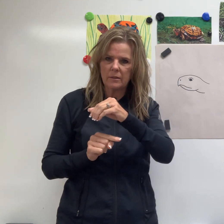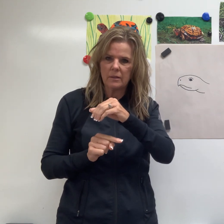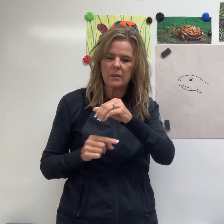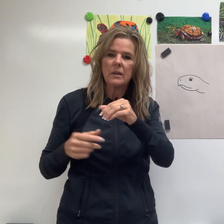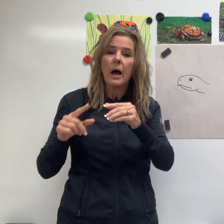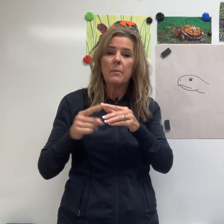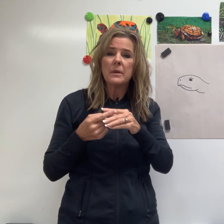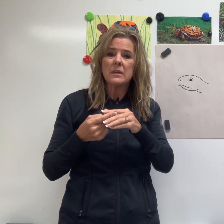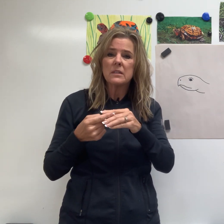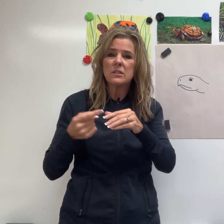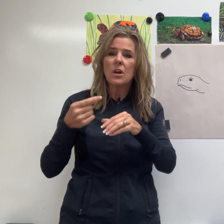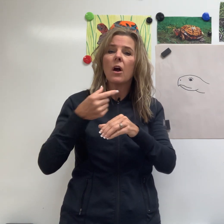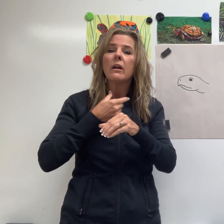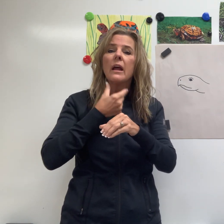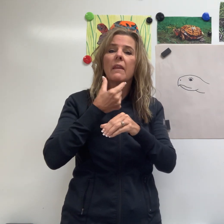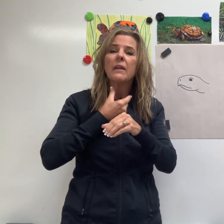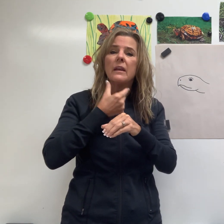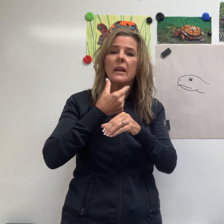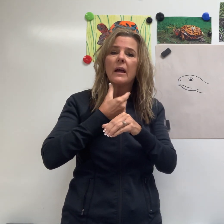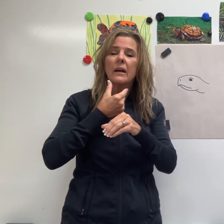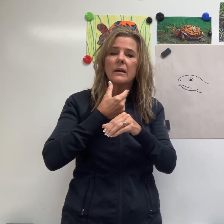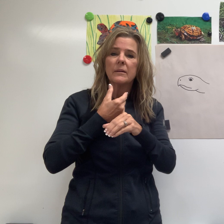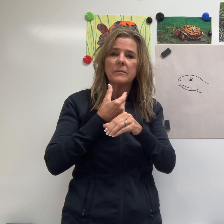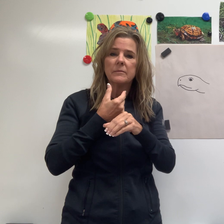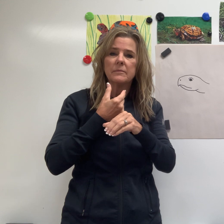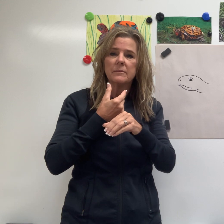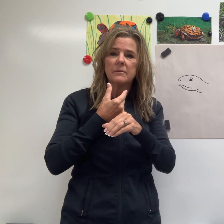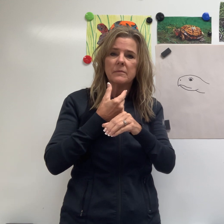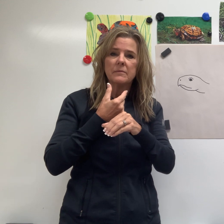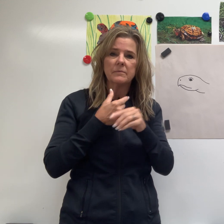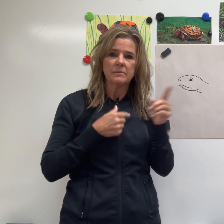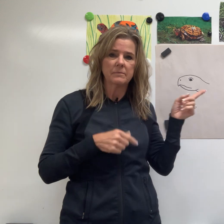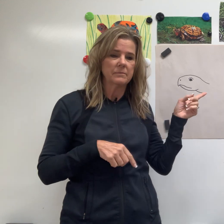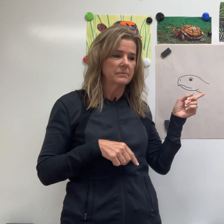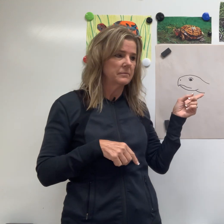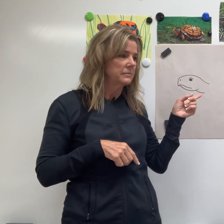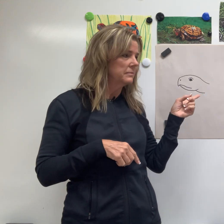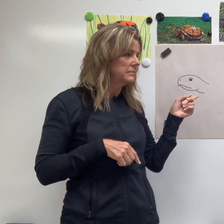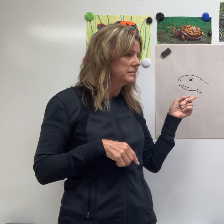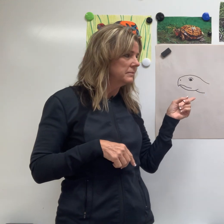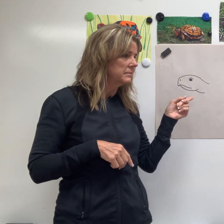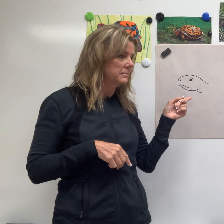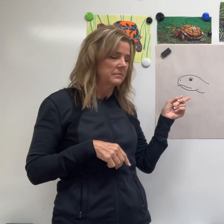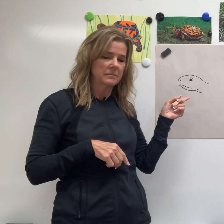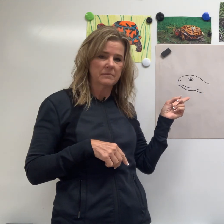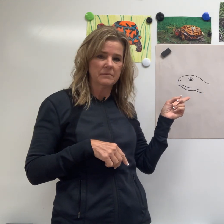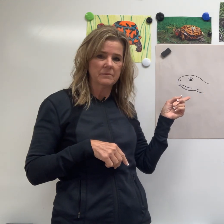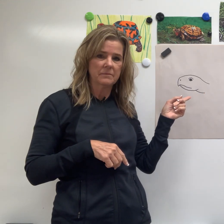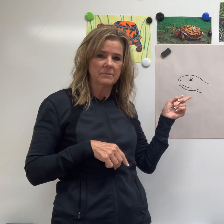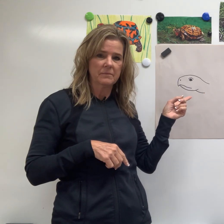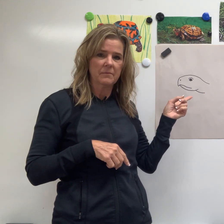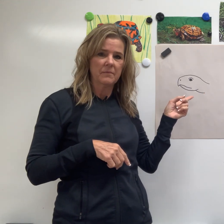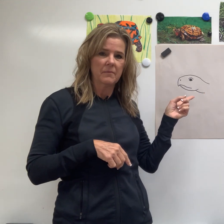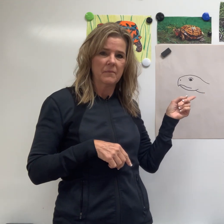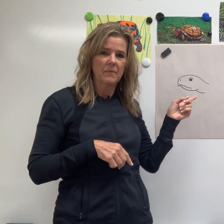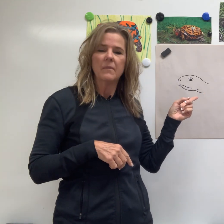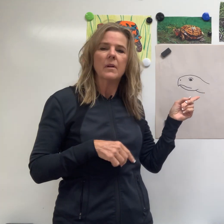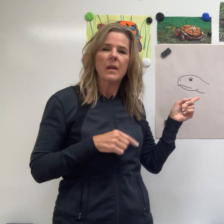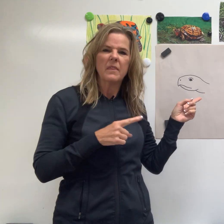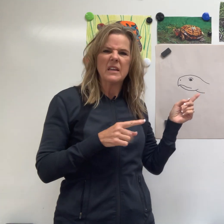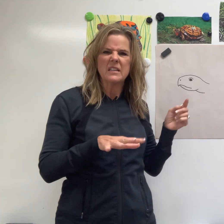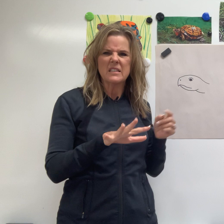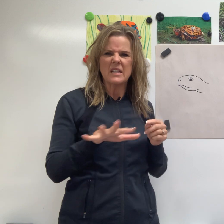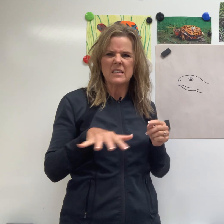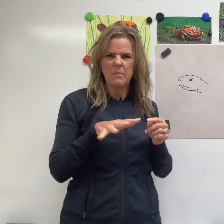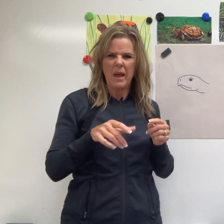at his neck, on that top part of his neck. And I'm going to curve it down and back. This, you guys, is about how big